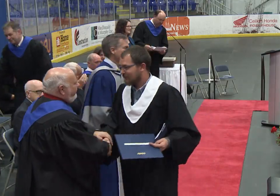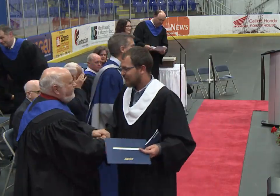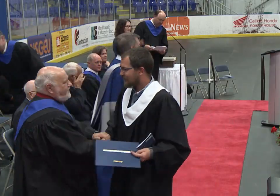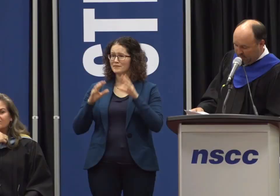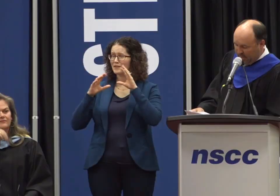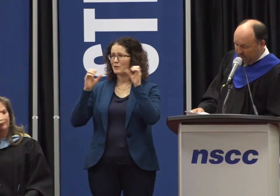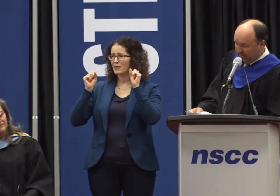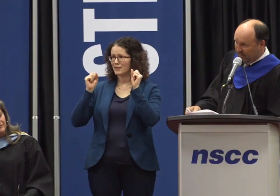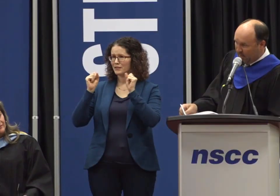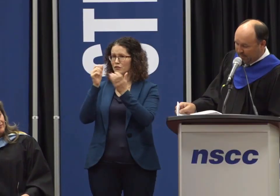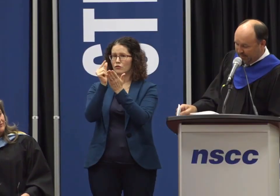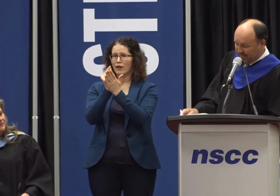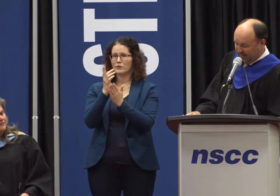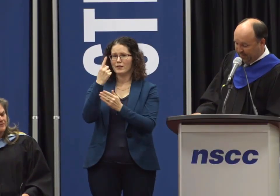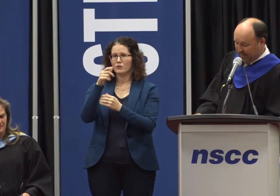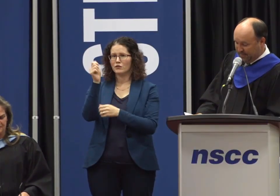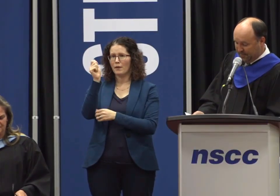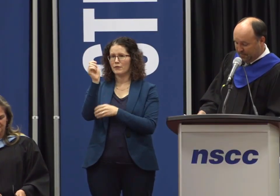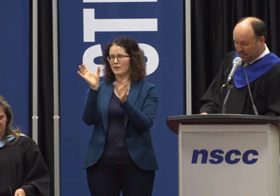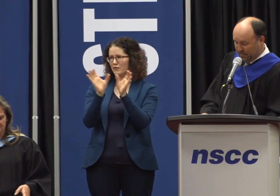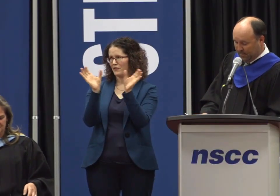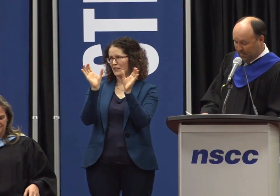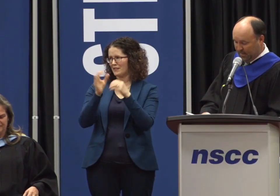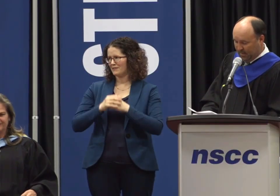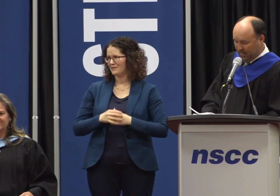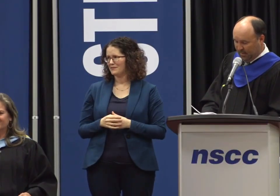Mr. President, the graduates in Carpentry Certificate.